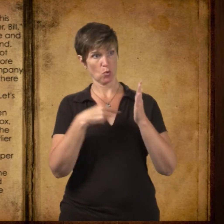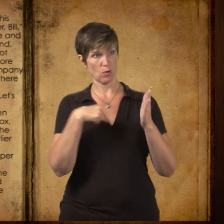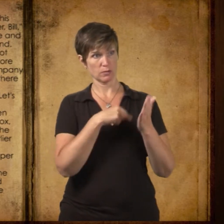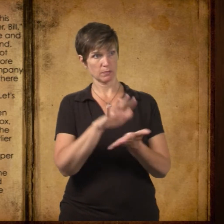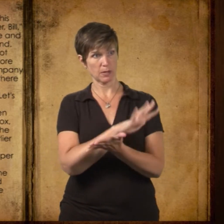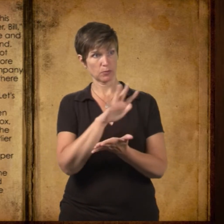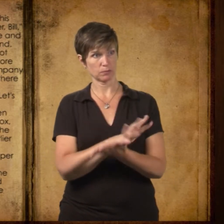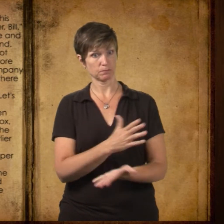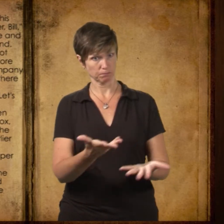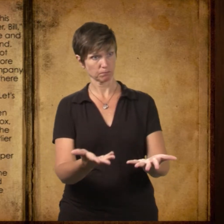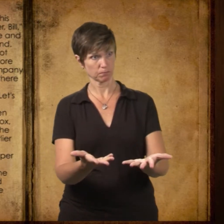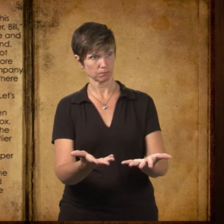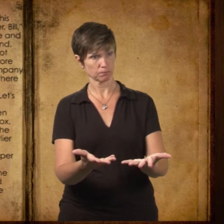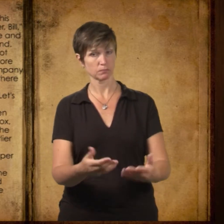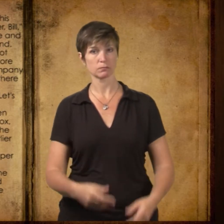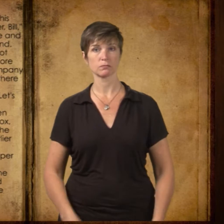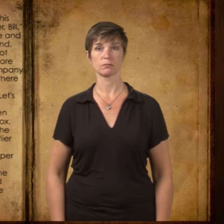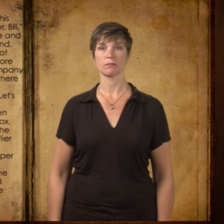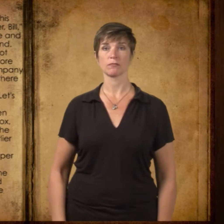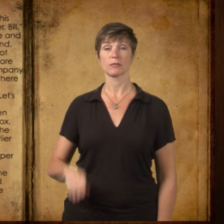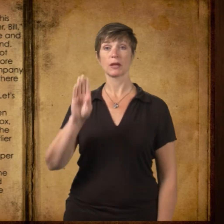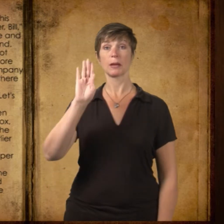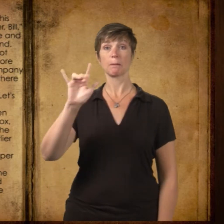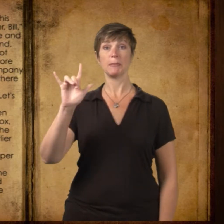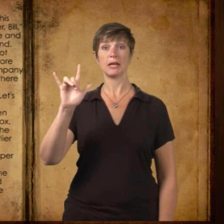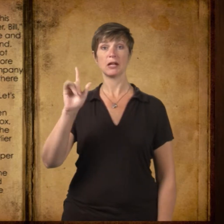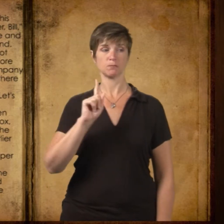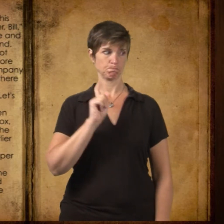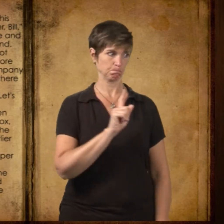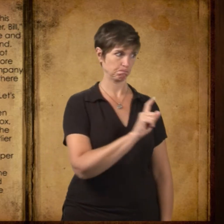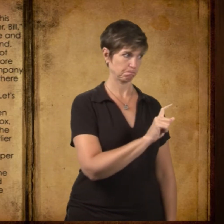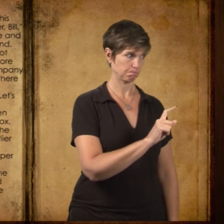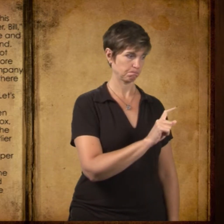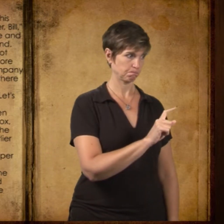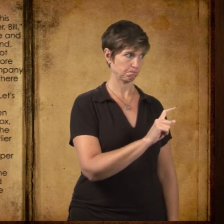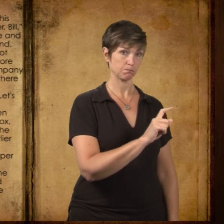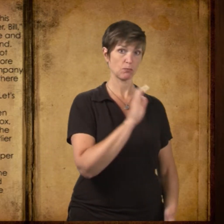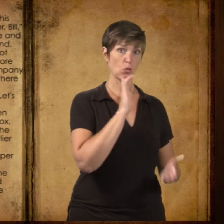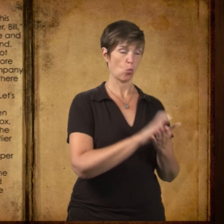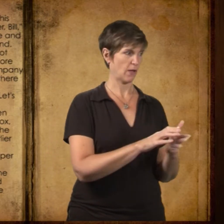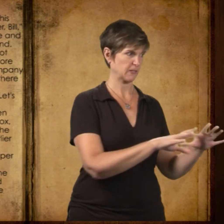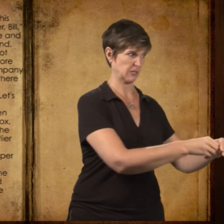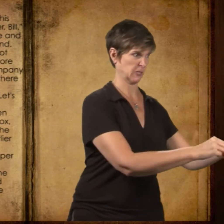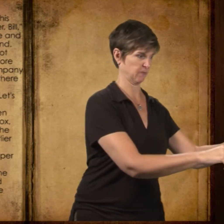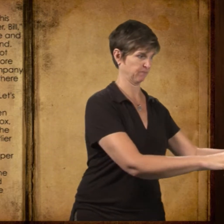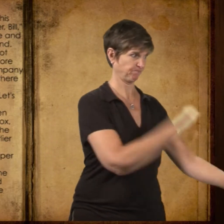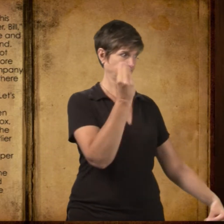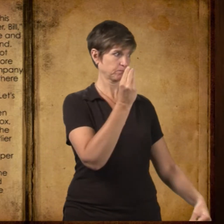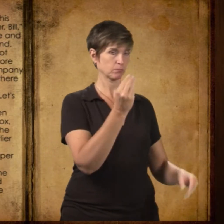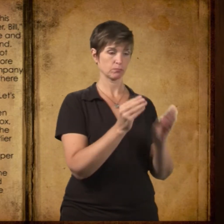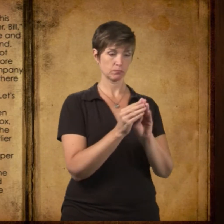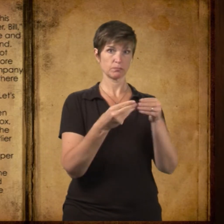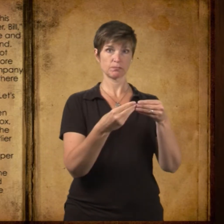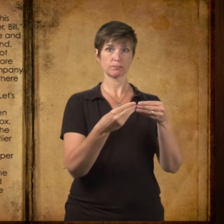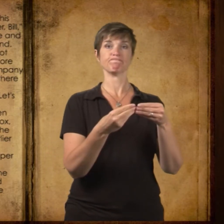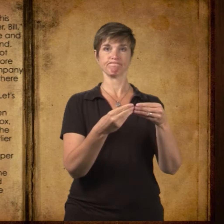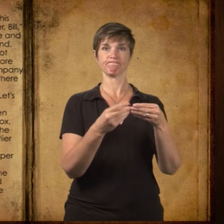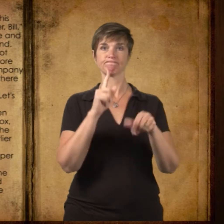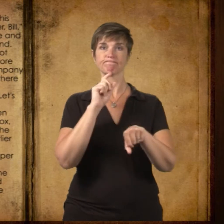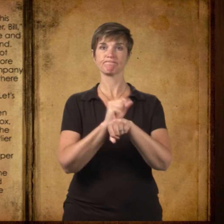Bill Hutchinson went over to his wife and forced the slip of paper out of her hand. It had a black spot on it, the black spot Mr. Summers had made the